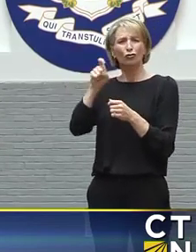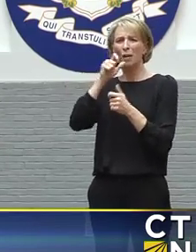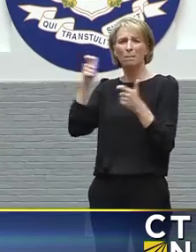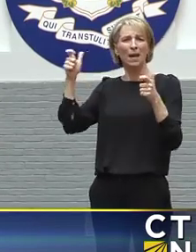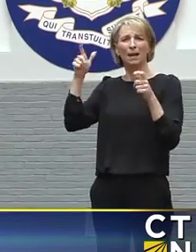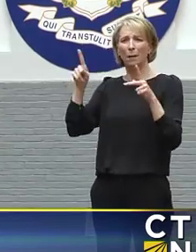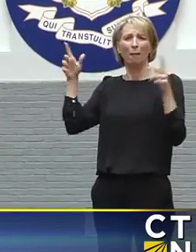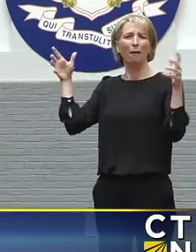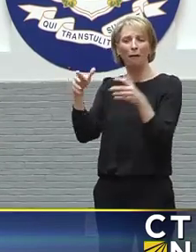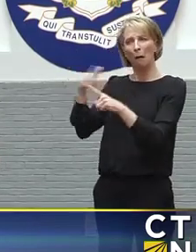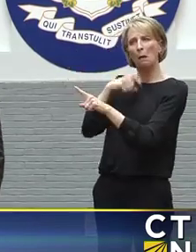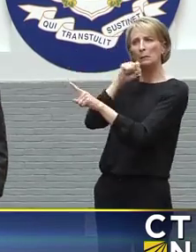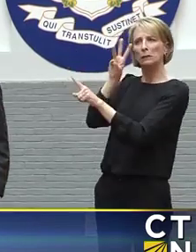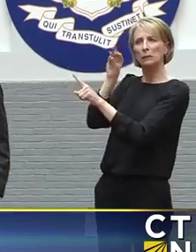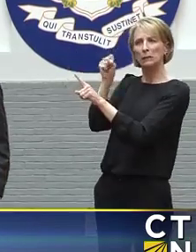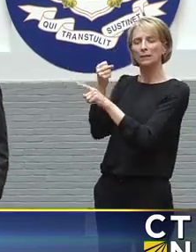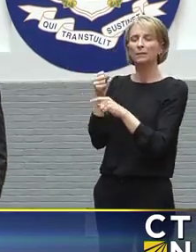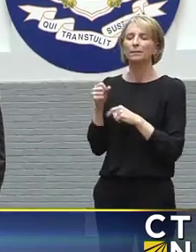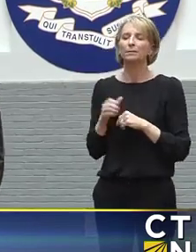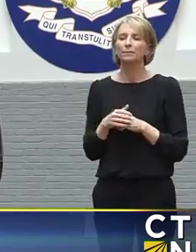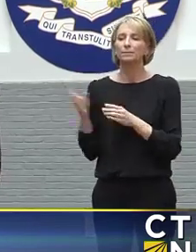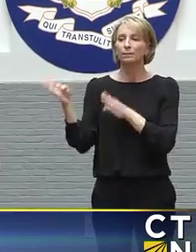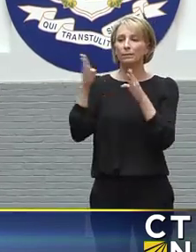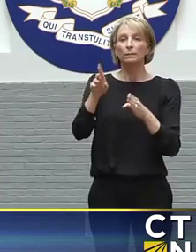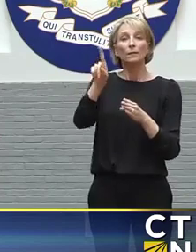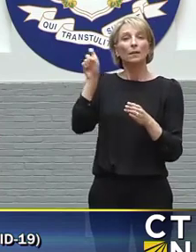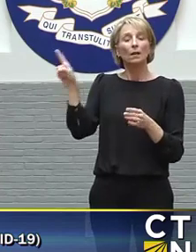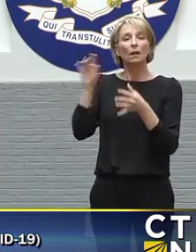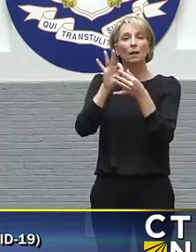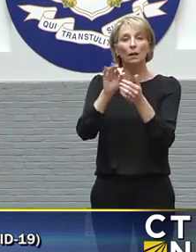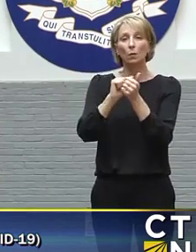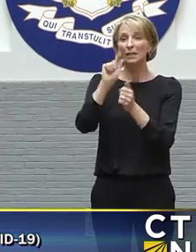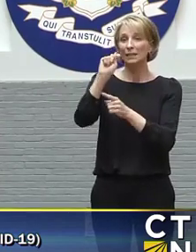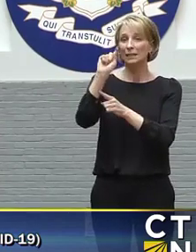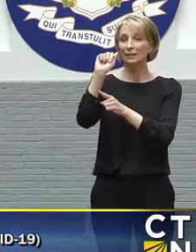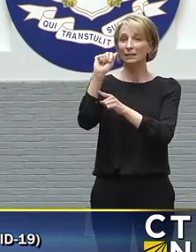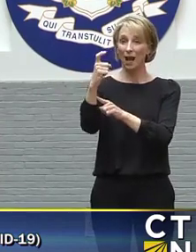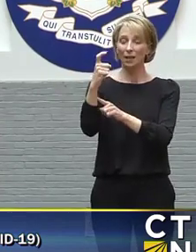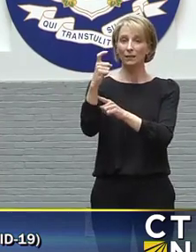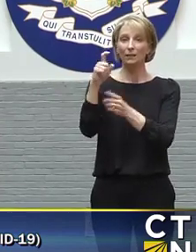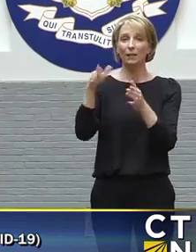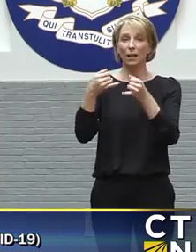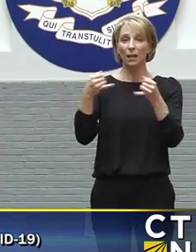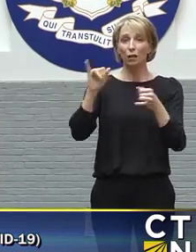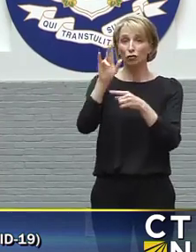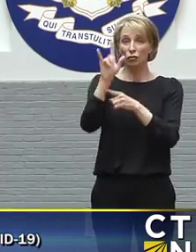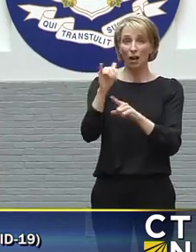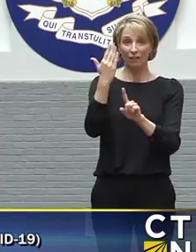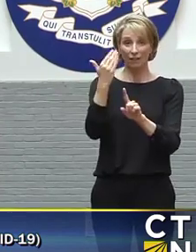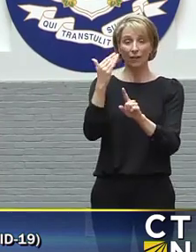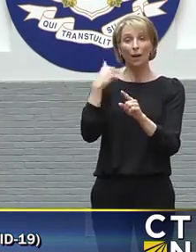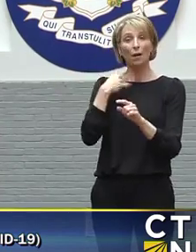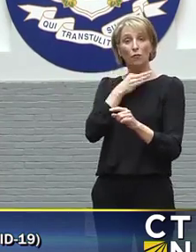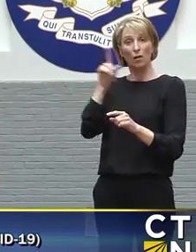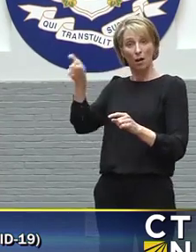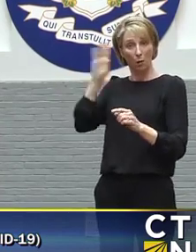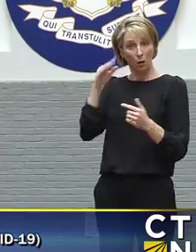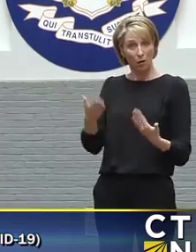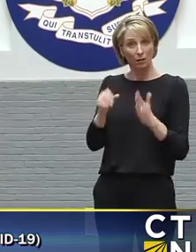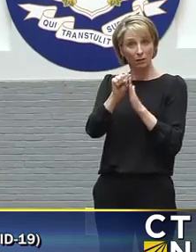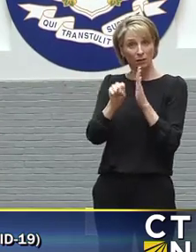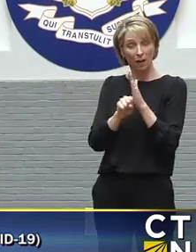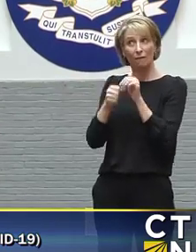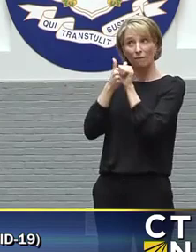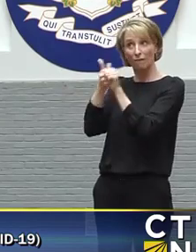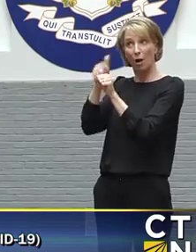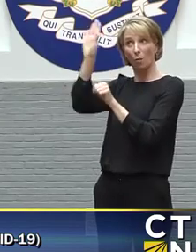On the July 15th tax situation, is the state going to follow the feds? And particularly I ask